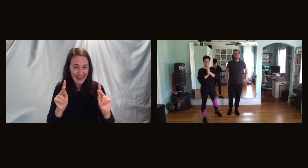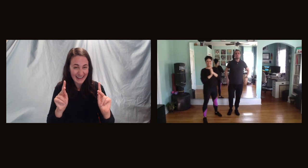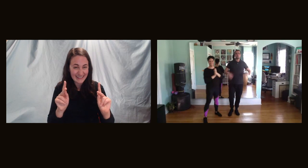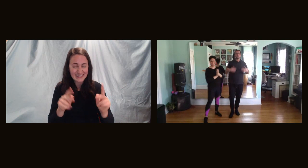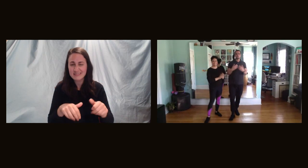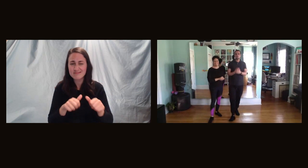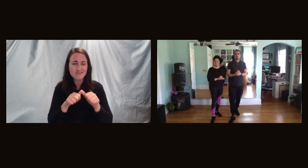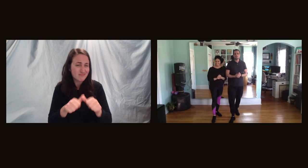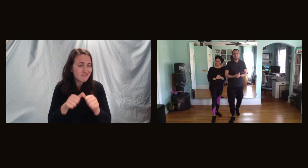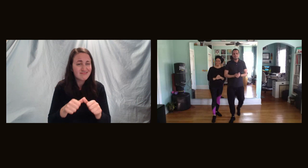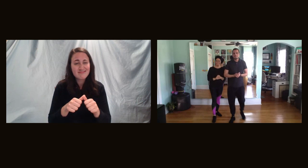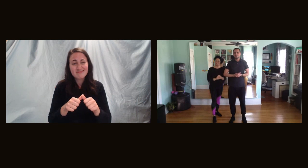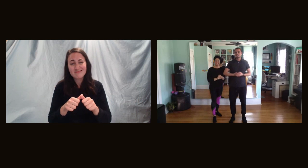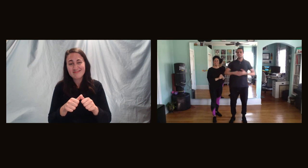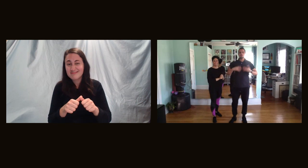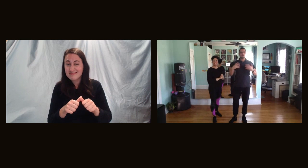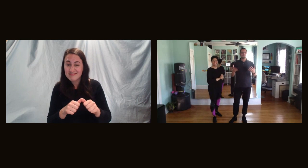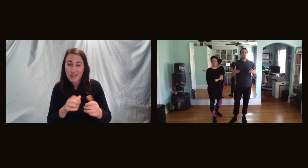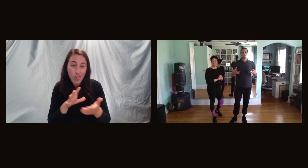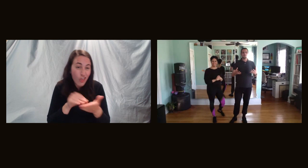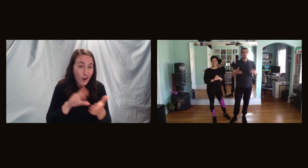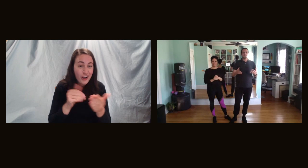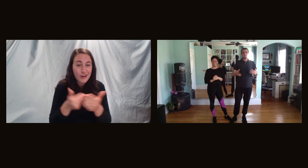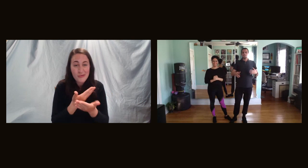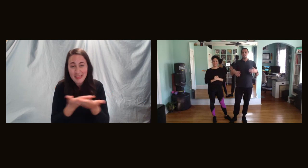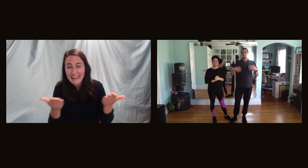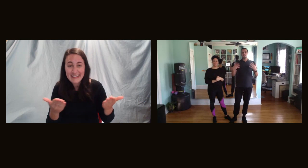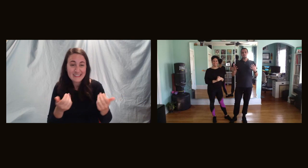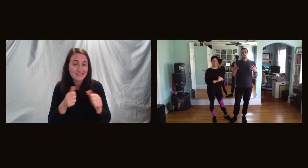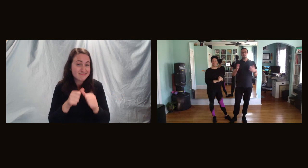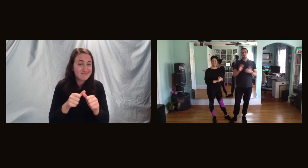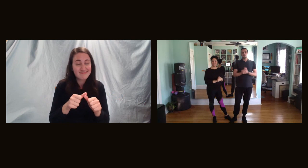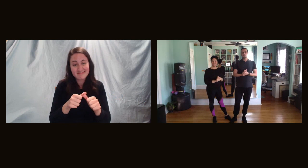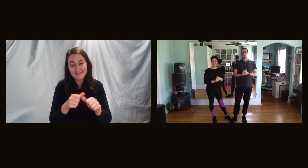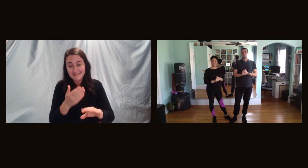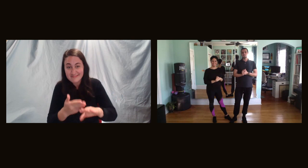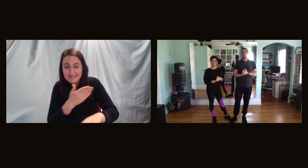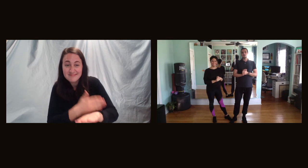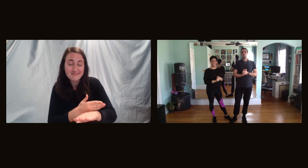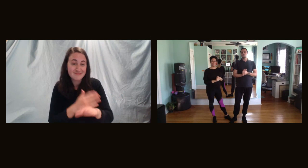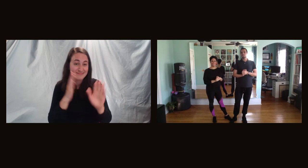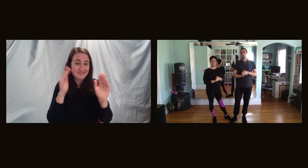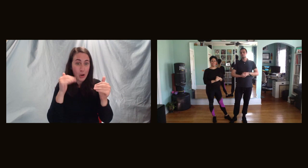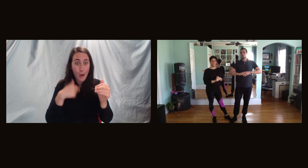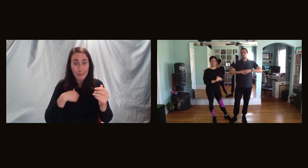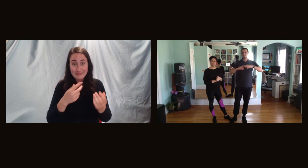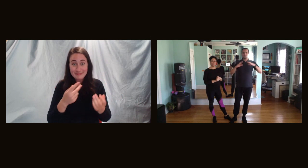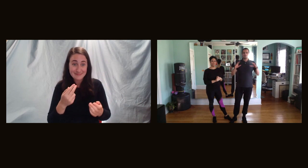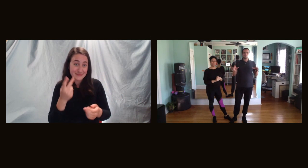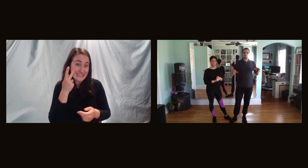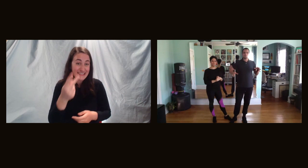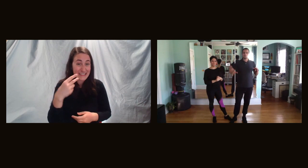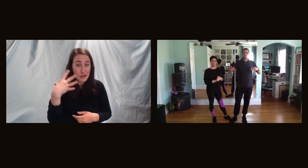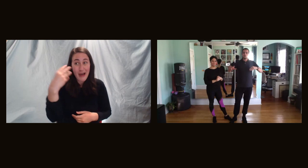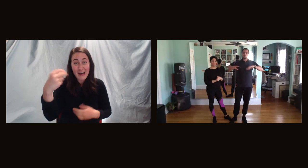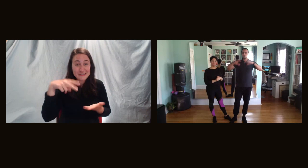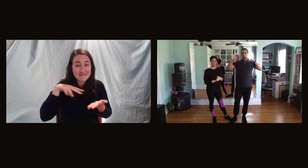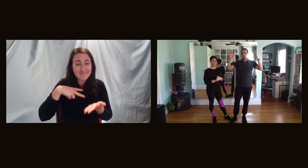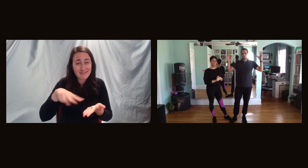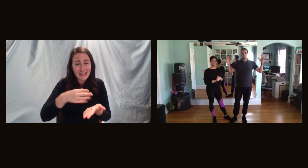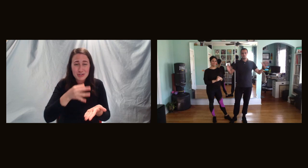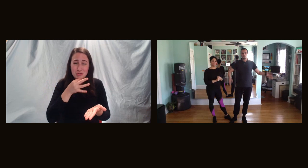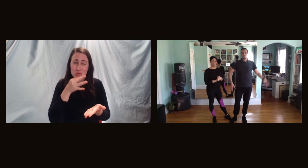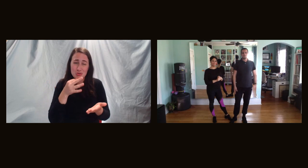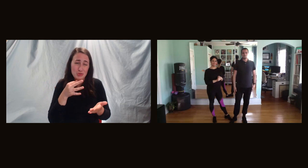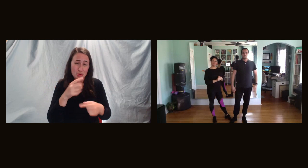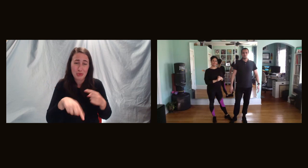expanding. Keep exploring. Keep having fun with it. And then we hope to see you out on a dance floor very soon once all